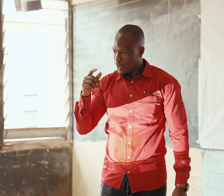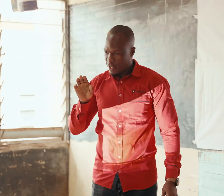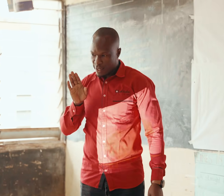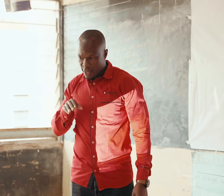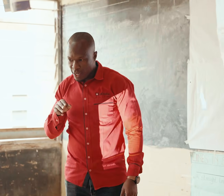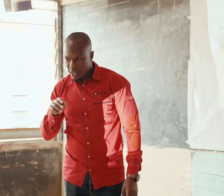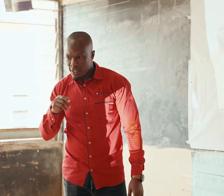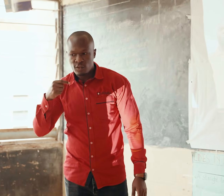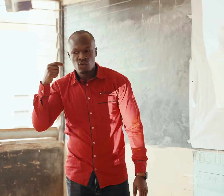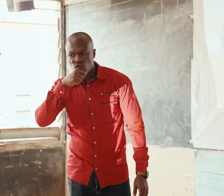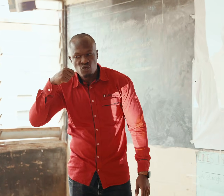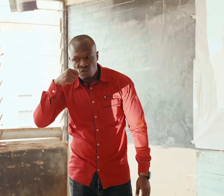is the DST program,